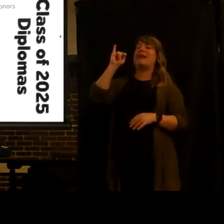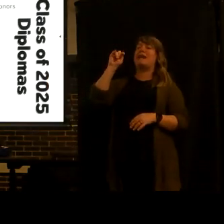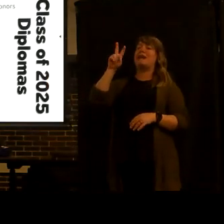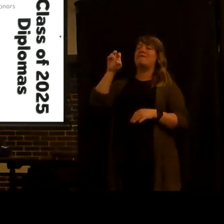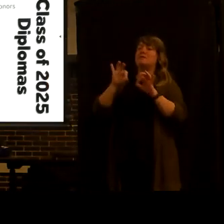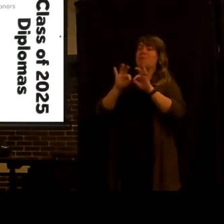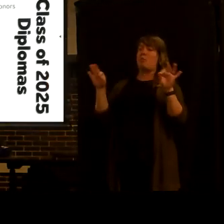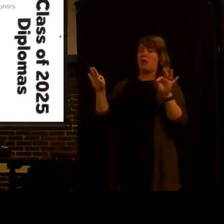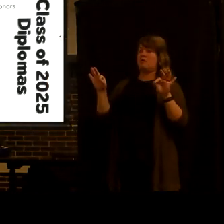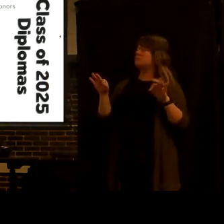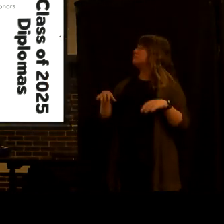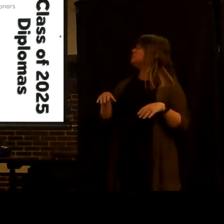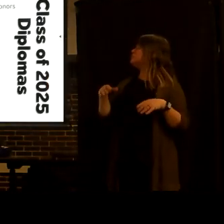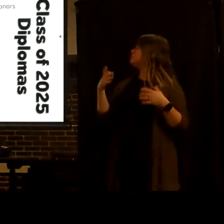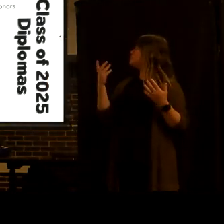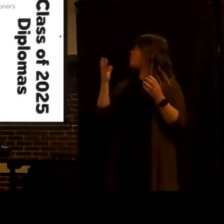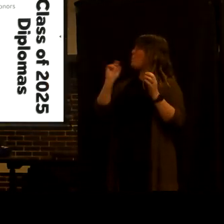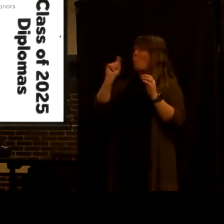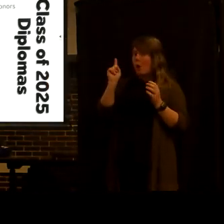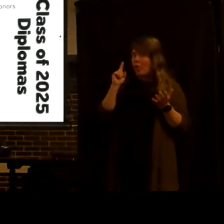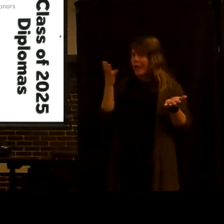were on an alternative diploma.